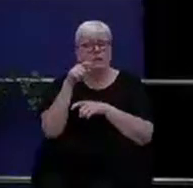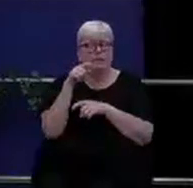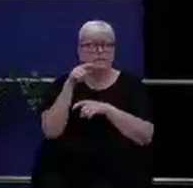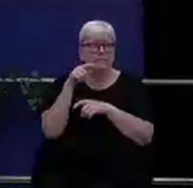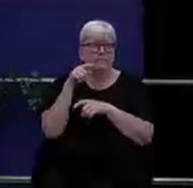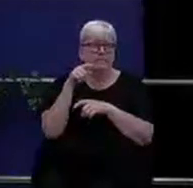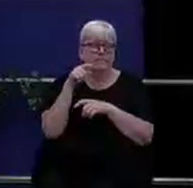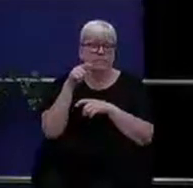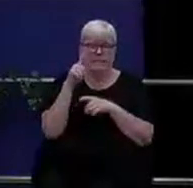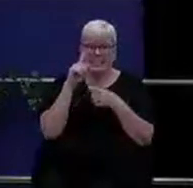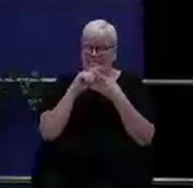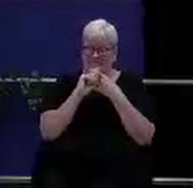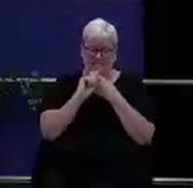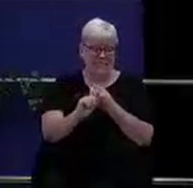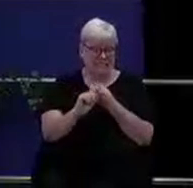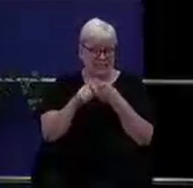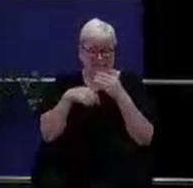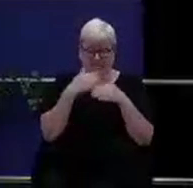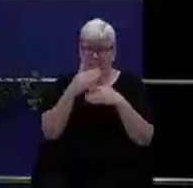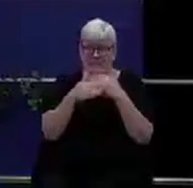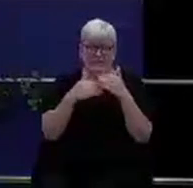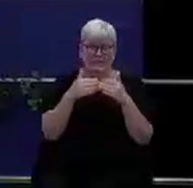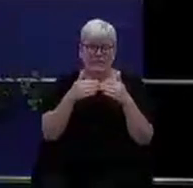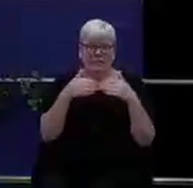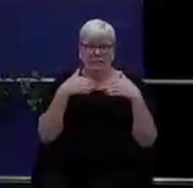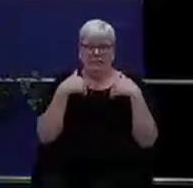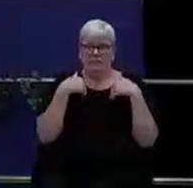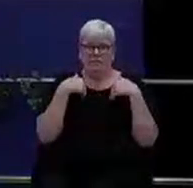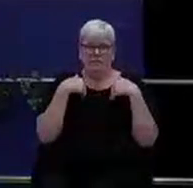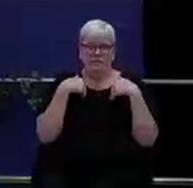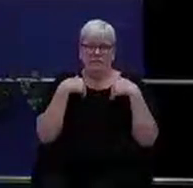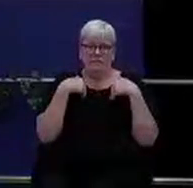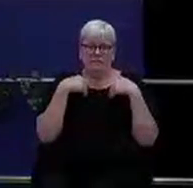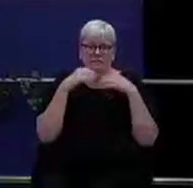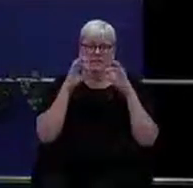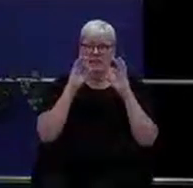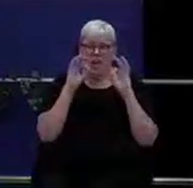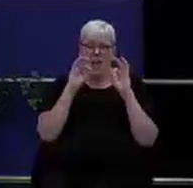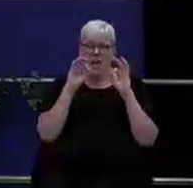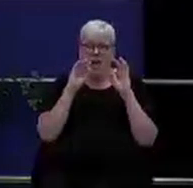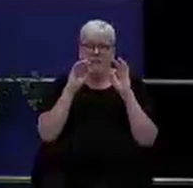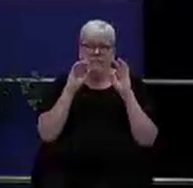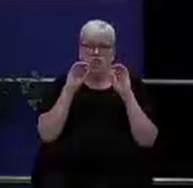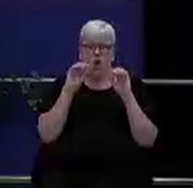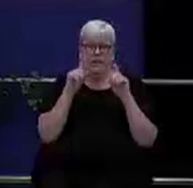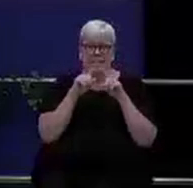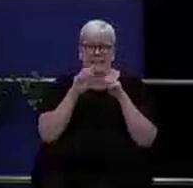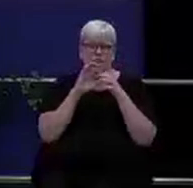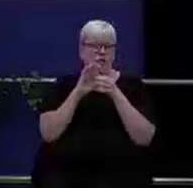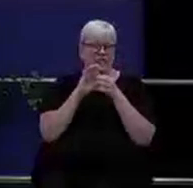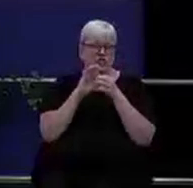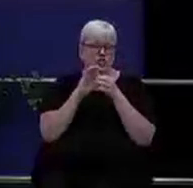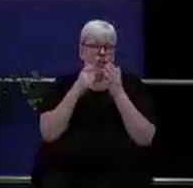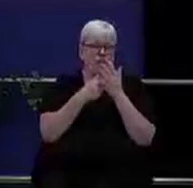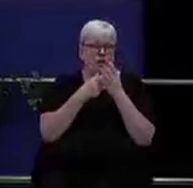setting the agenda, I think. I mean, I don't have nearly such a proximal relationship with ravens as you've had. Like, that these